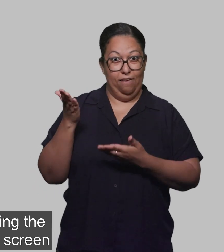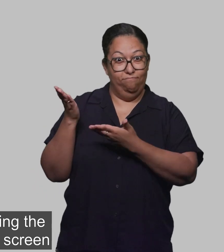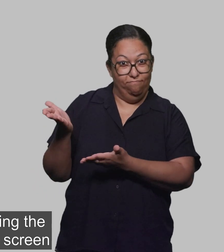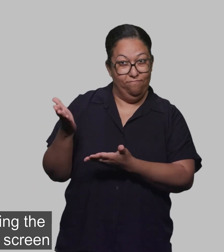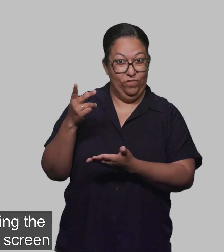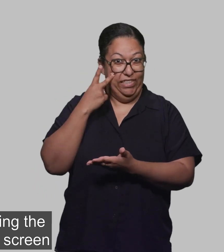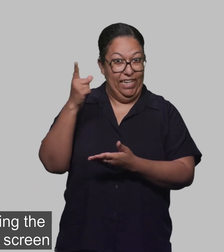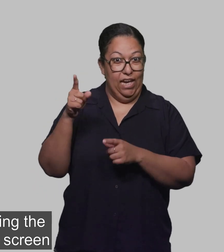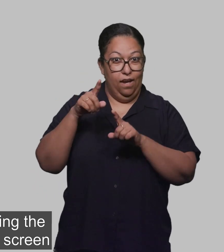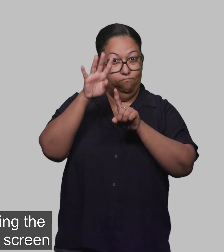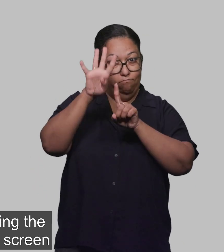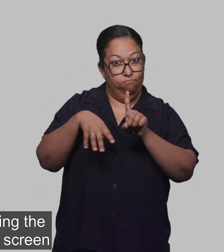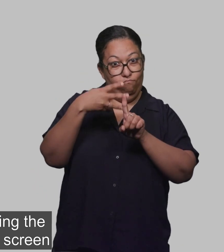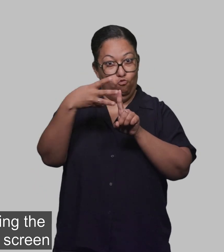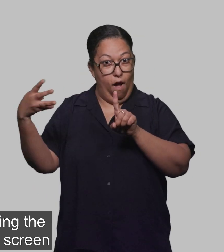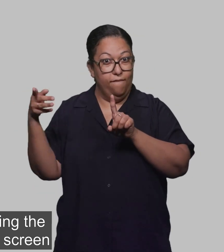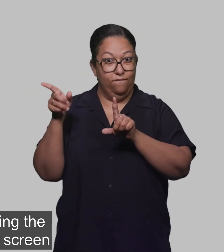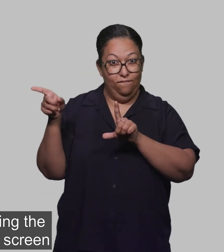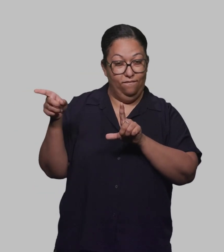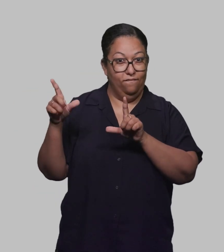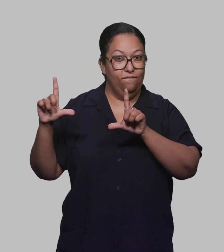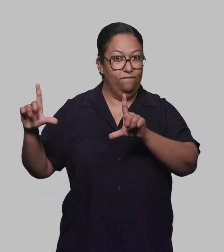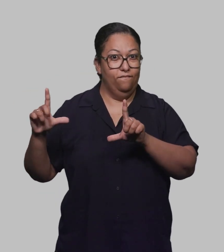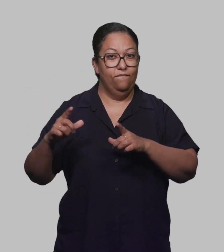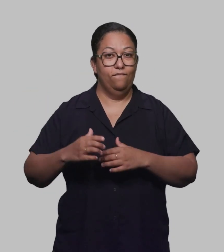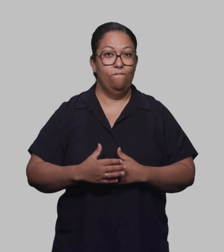are seeing the graph on the screen